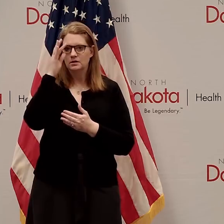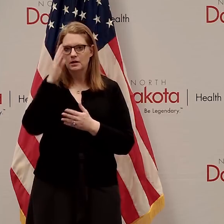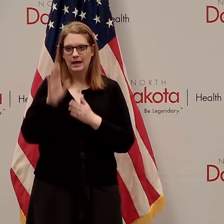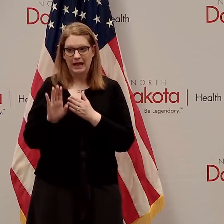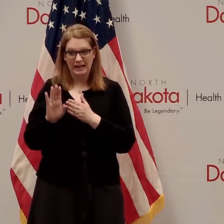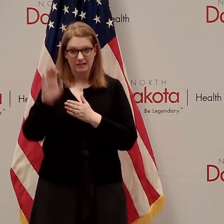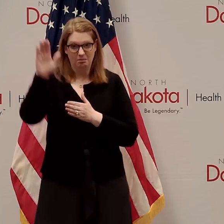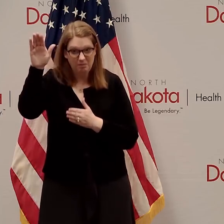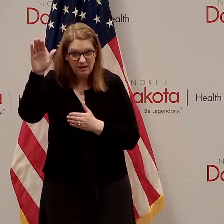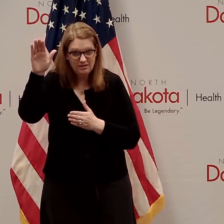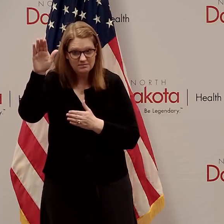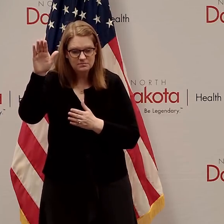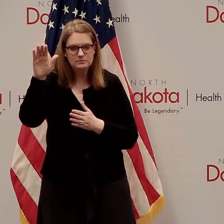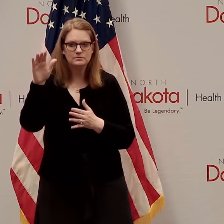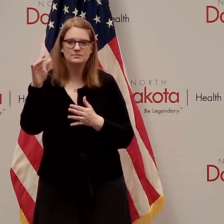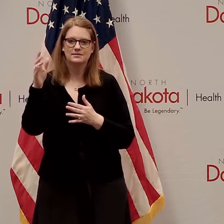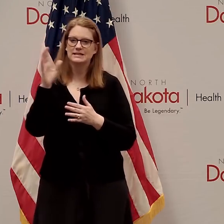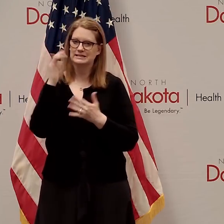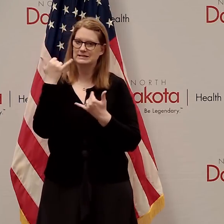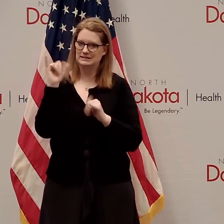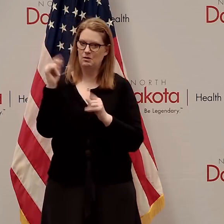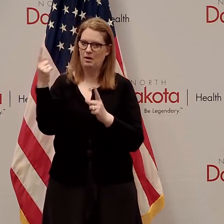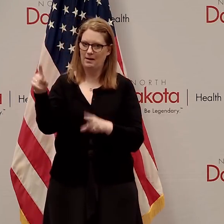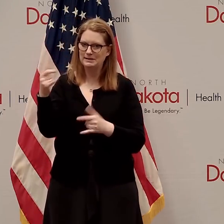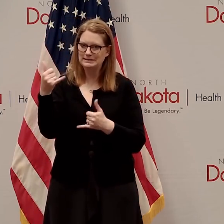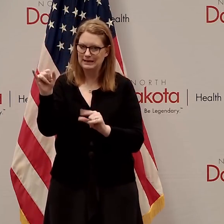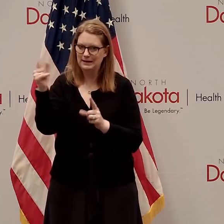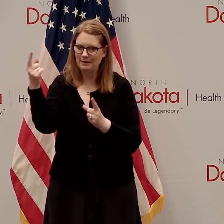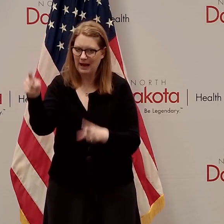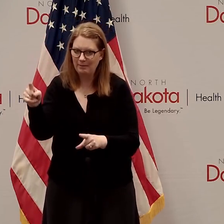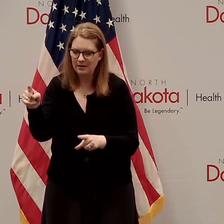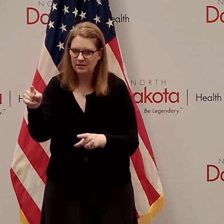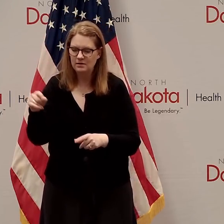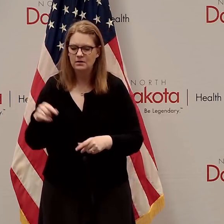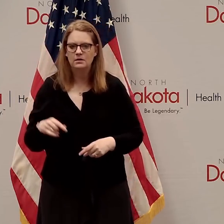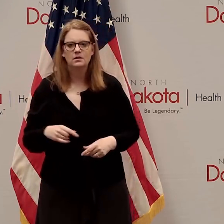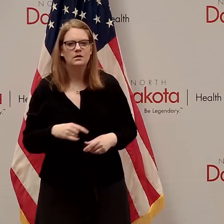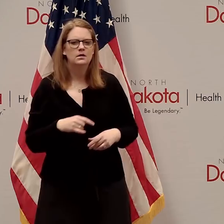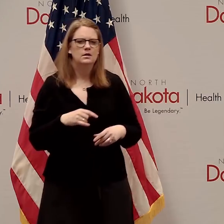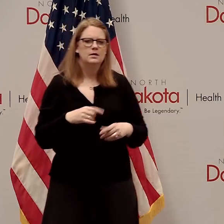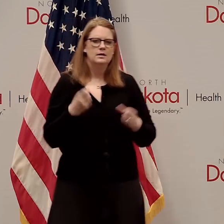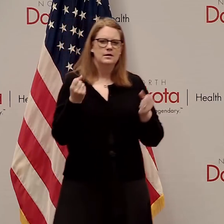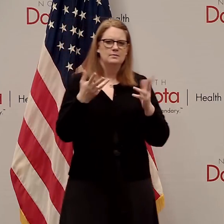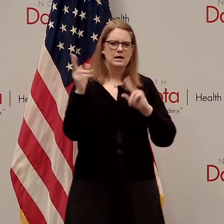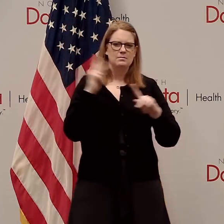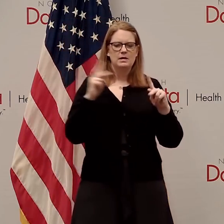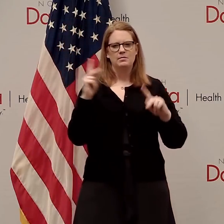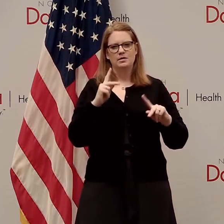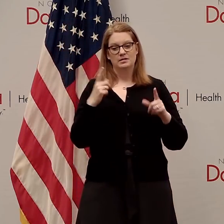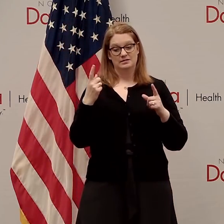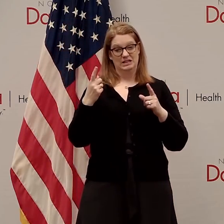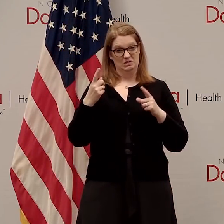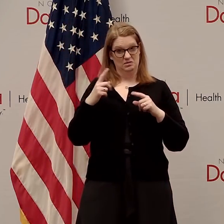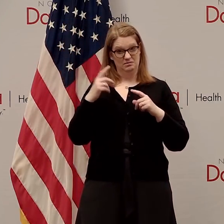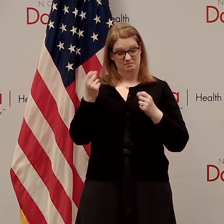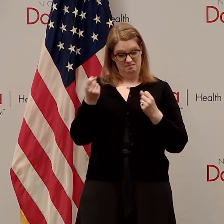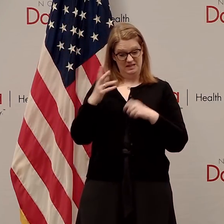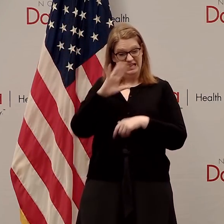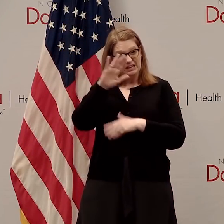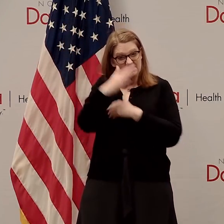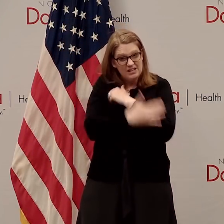is likely still ahead. A lot of national attention appropriately has been placed at one incident in South